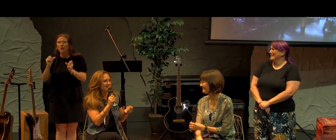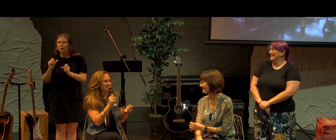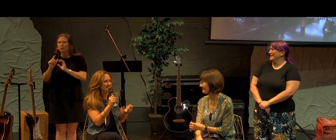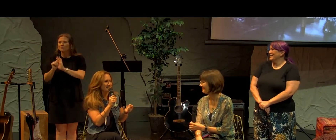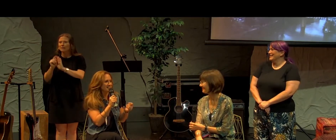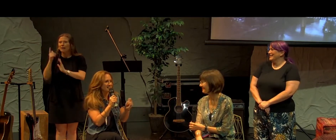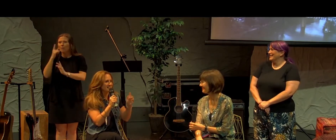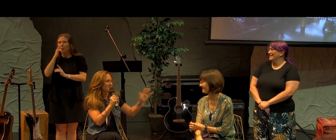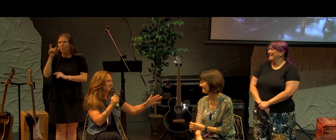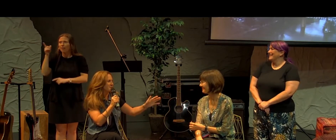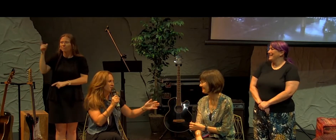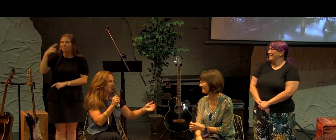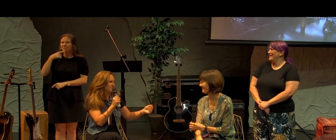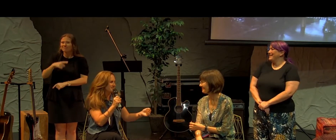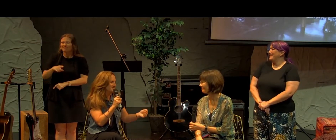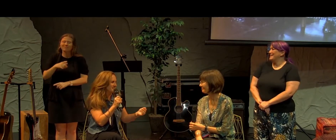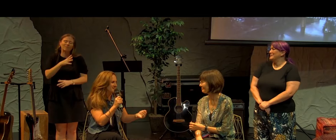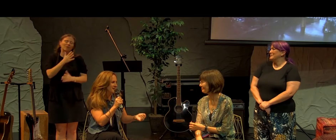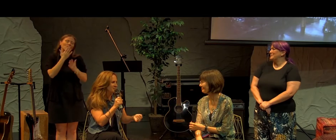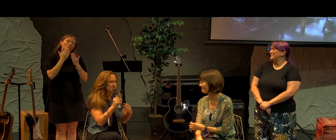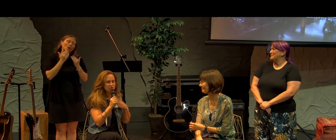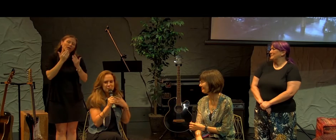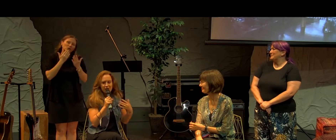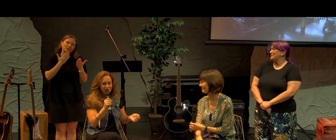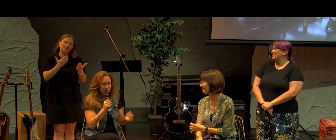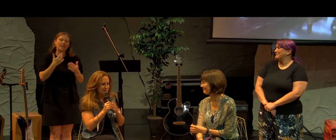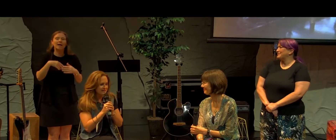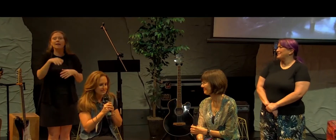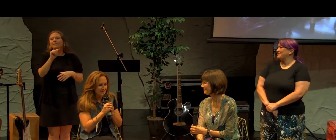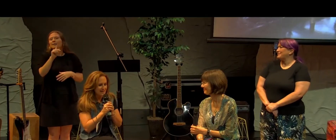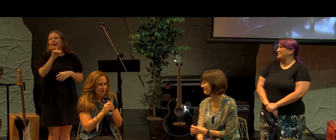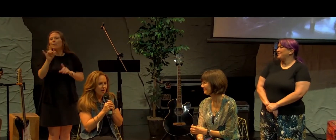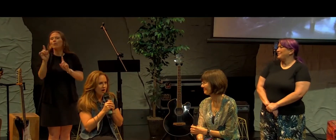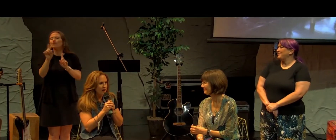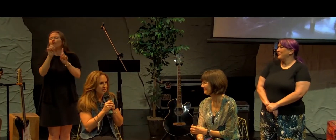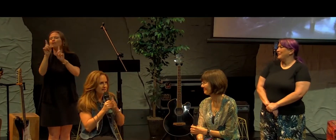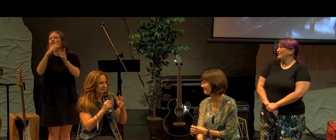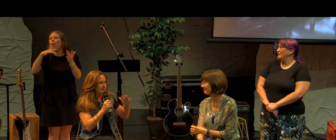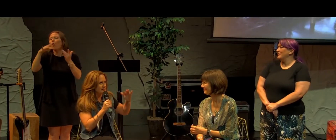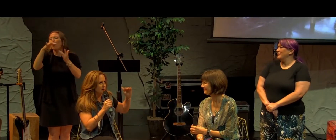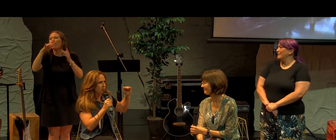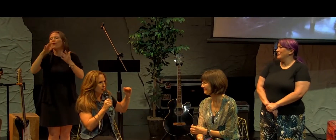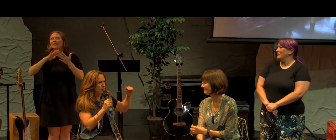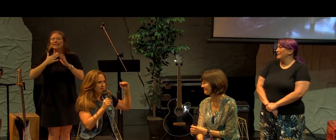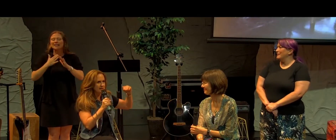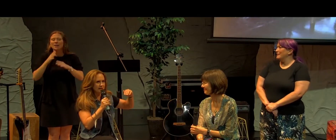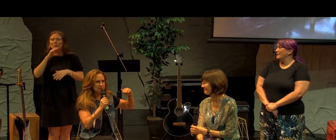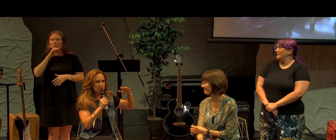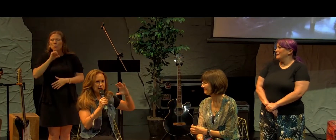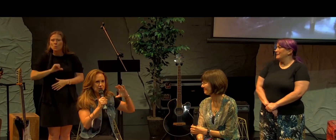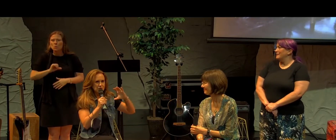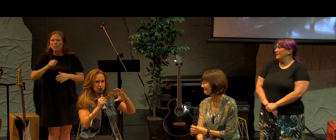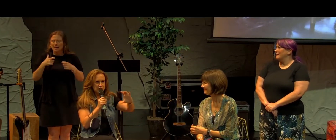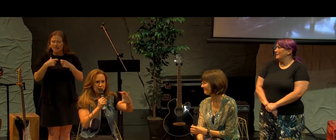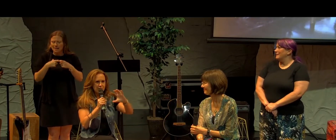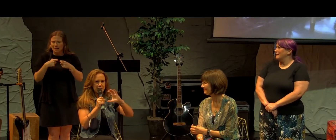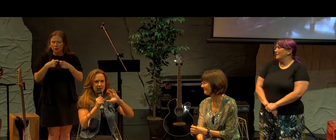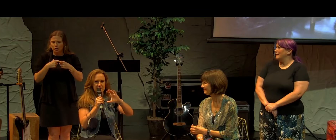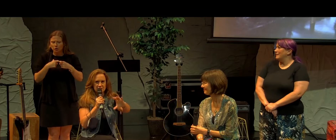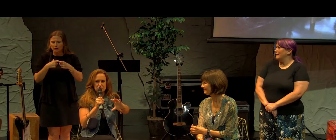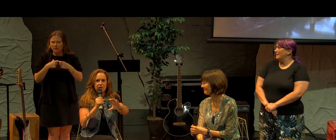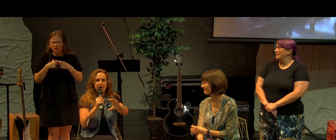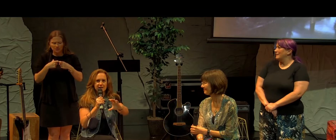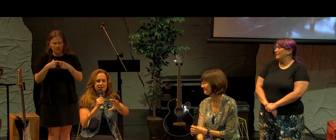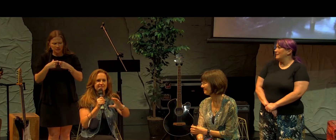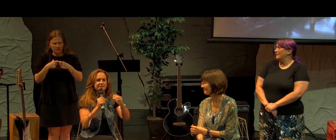And they were so gracious. And Tammy took me all over the city on these old electric tramvai,